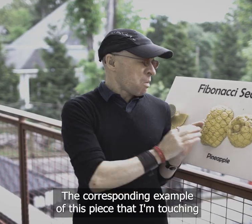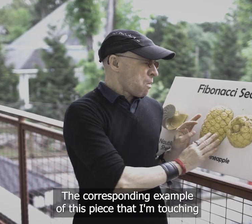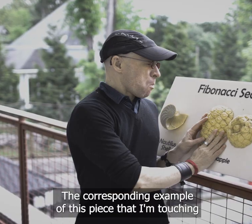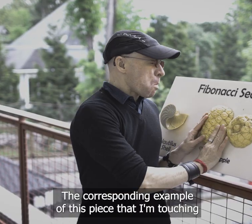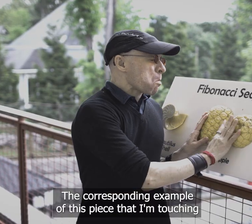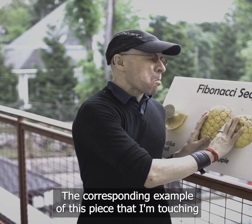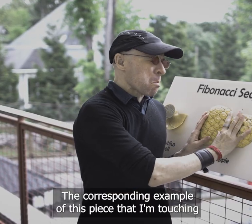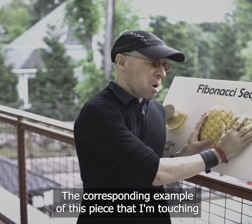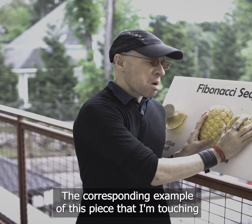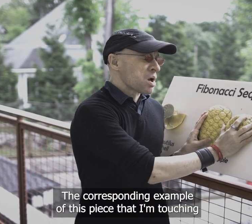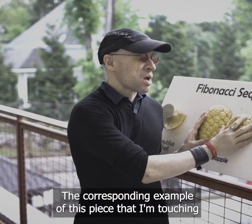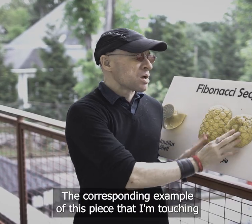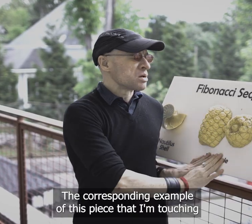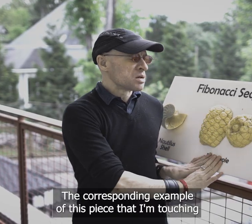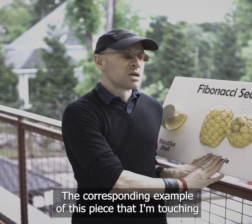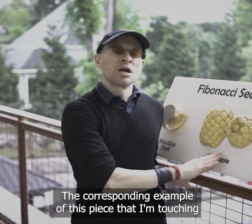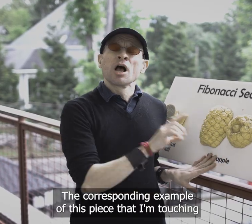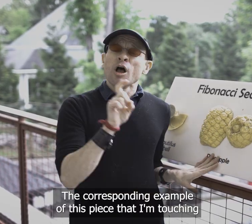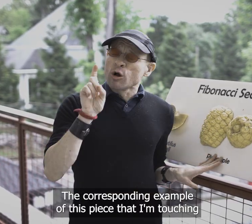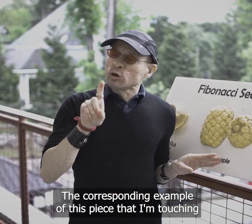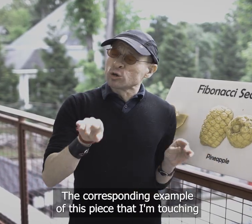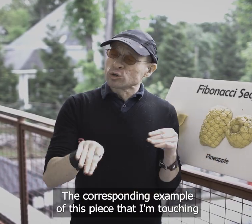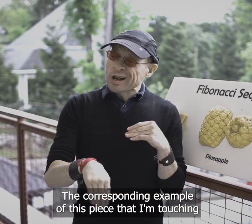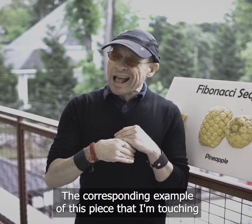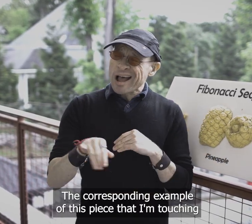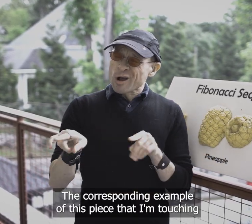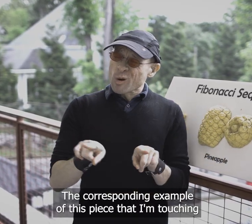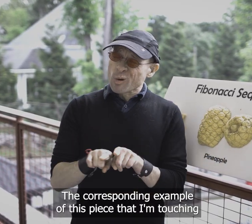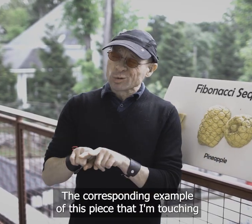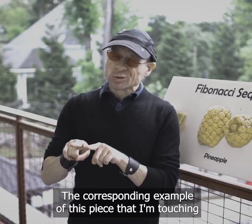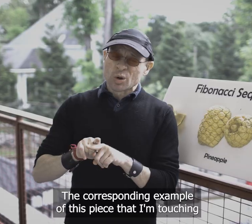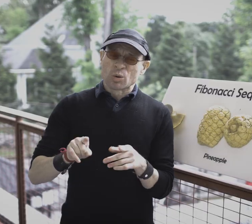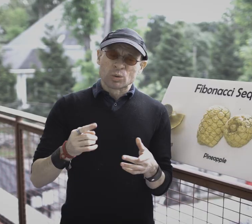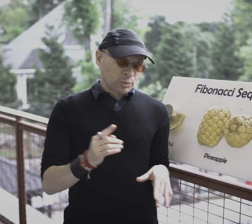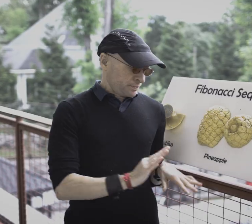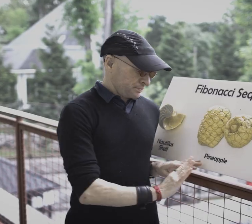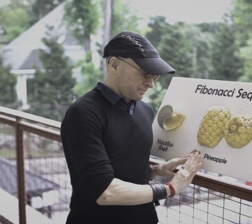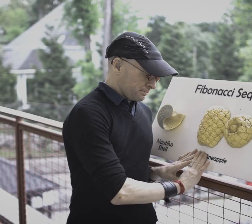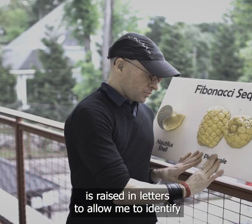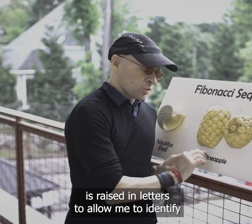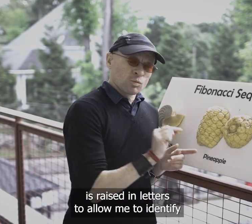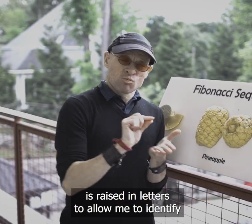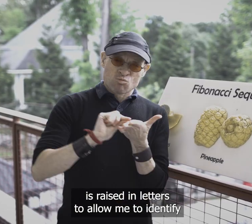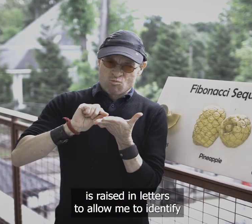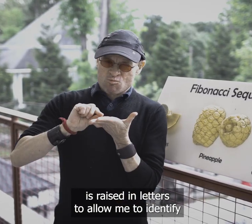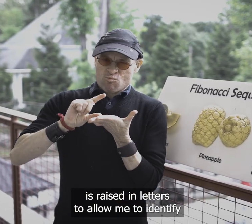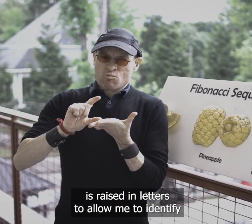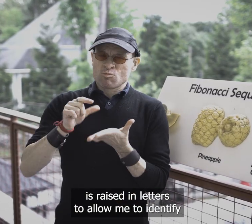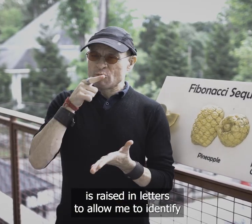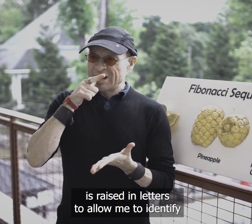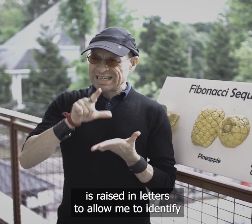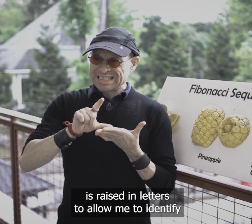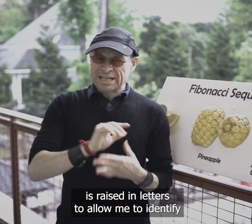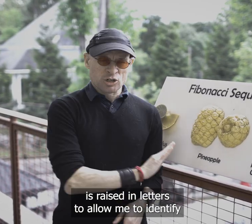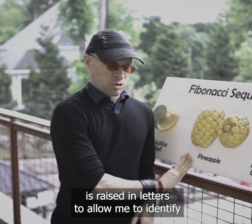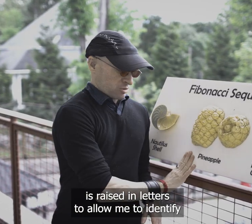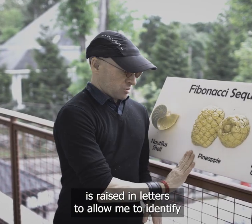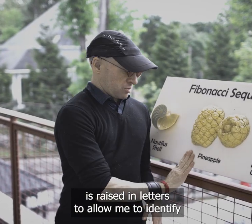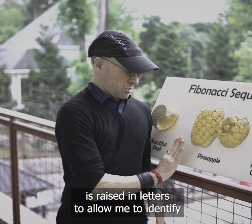The corresponding example of this piece that I'm touching is raised in letters to allow